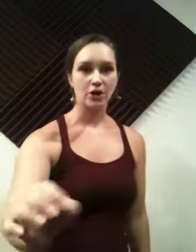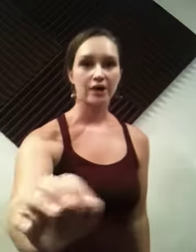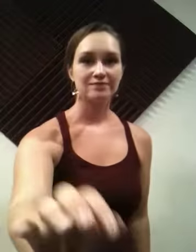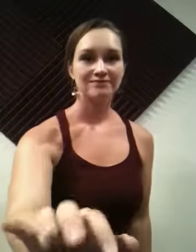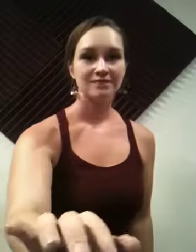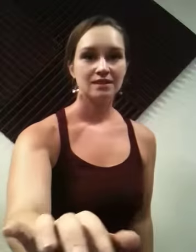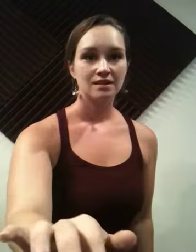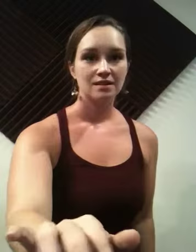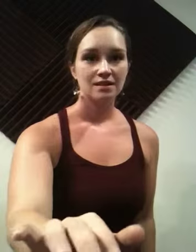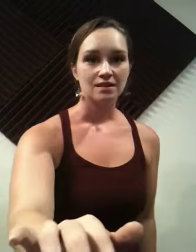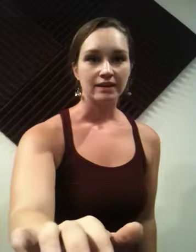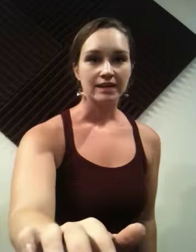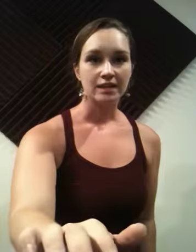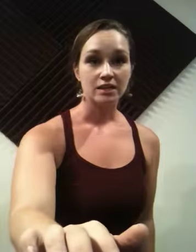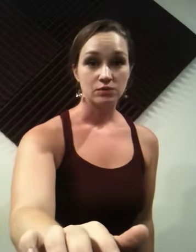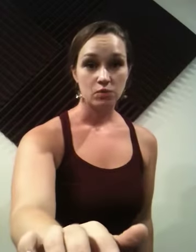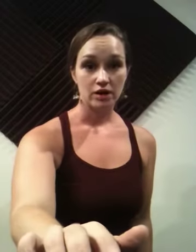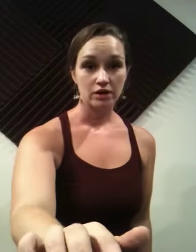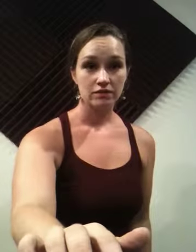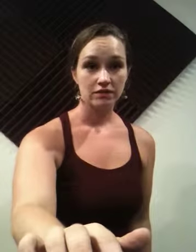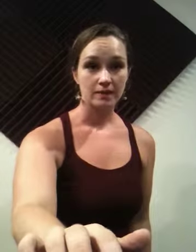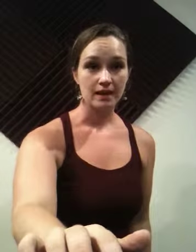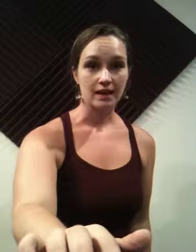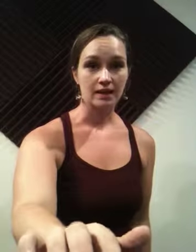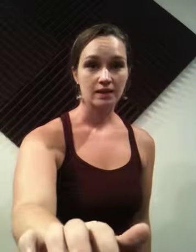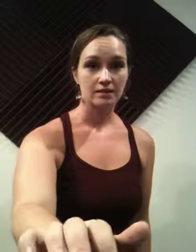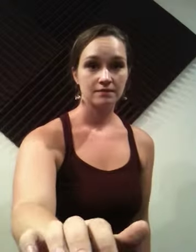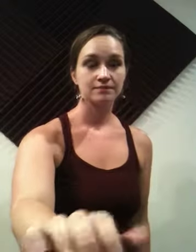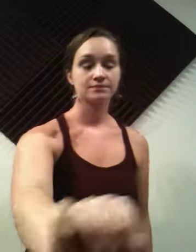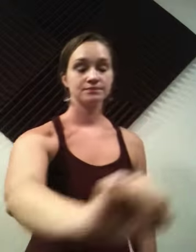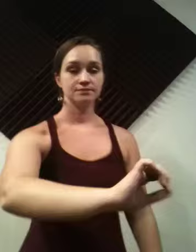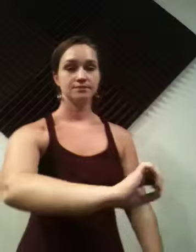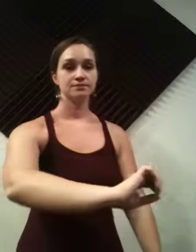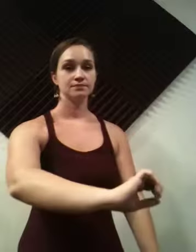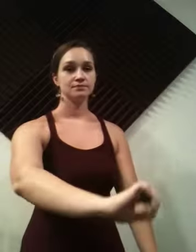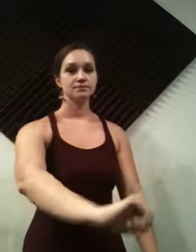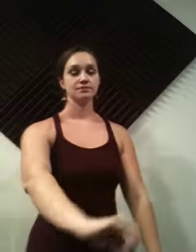it. All right, here is Wonderfully Made.